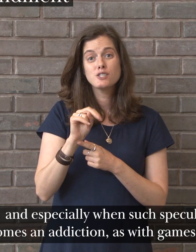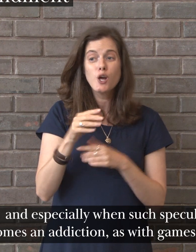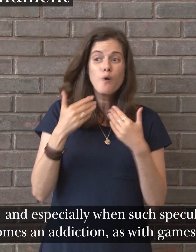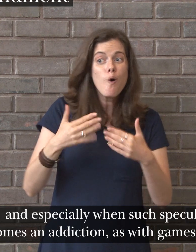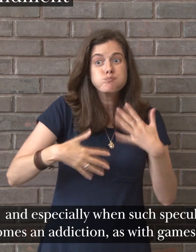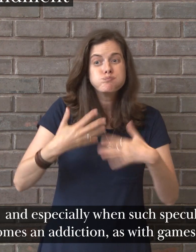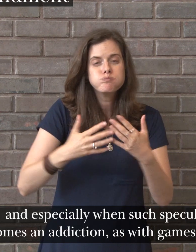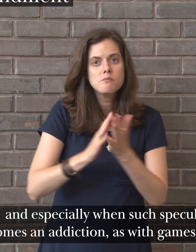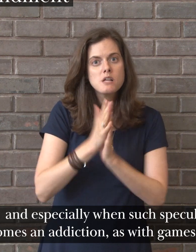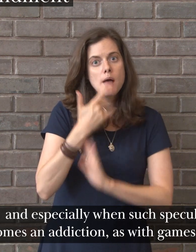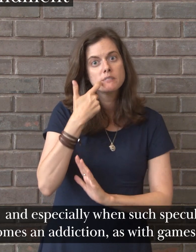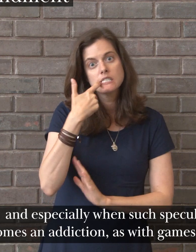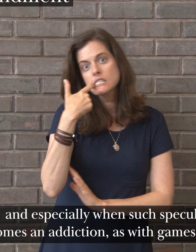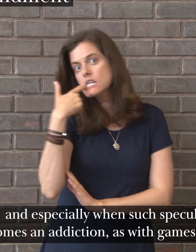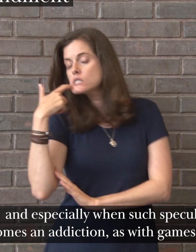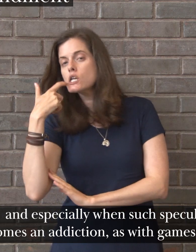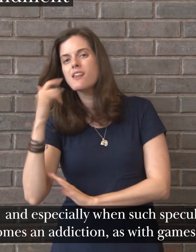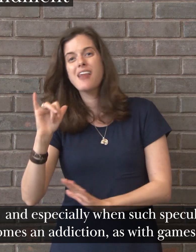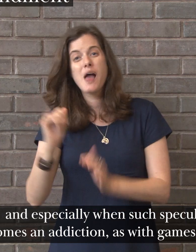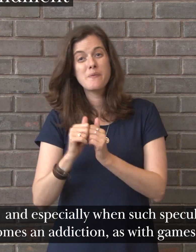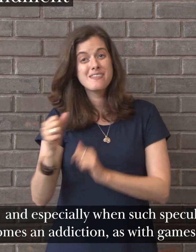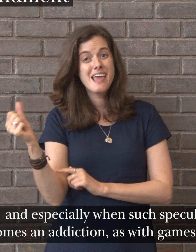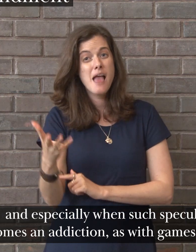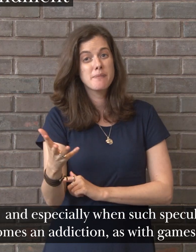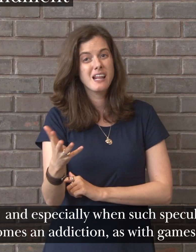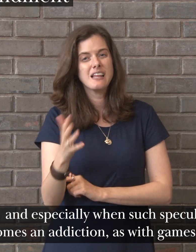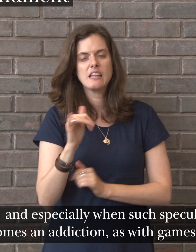becomes an addiction as with games of chance.